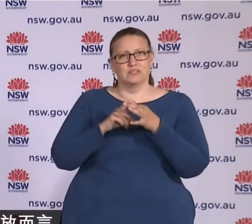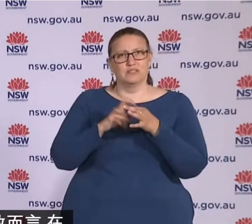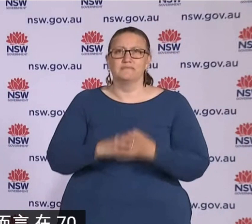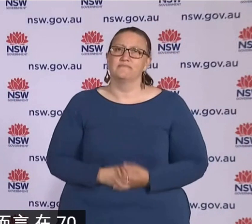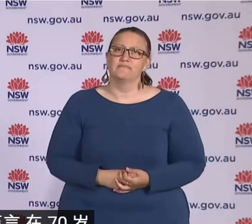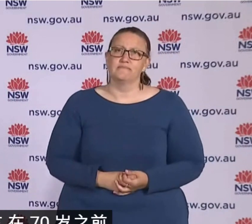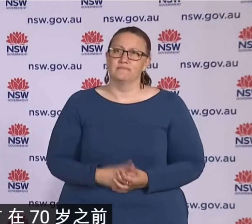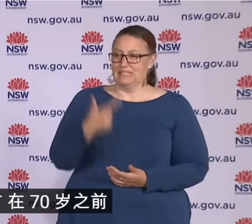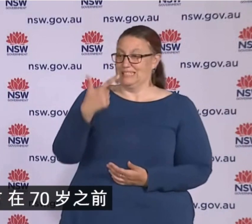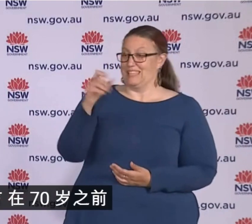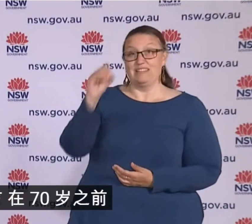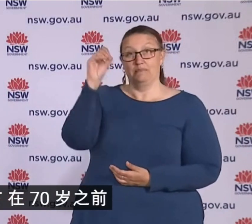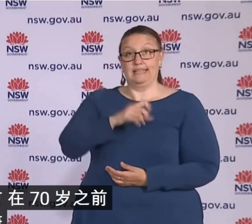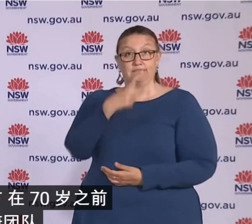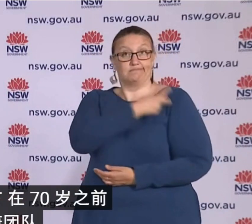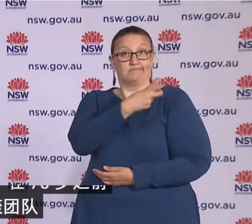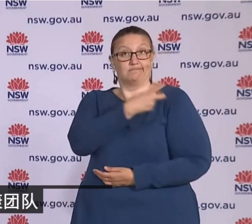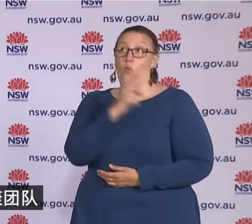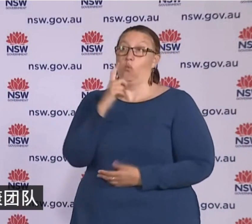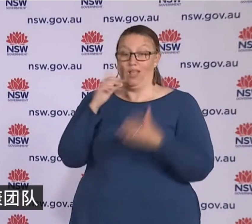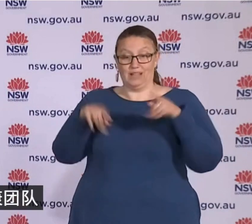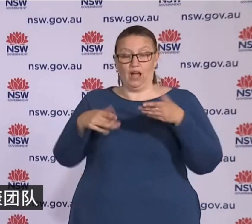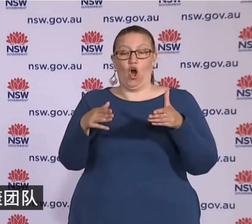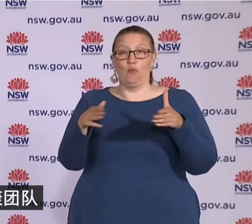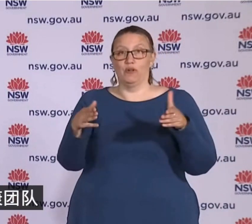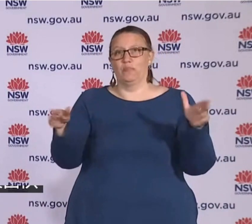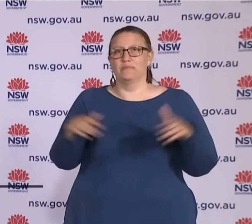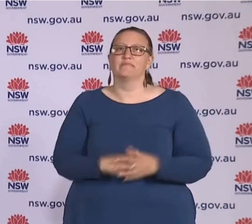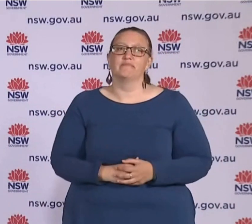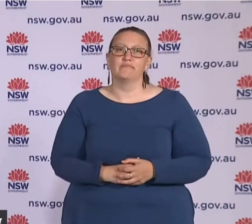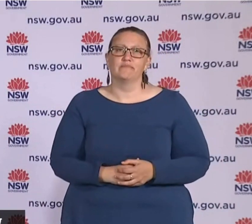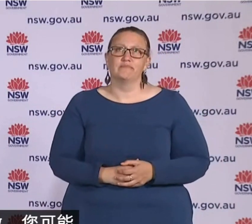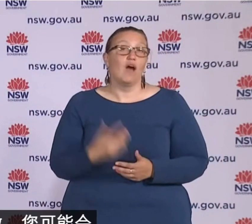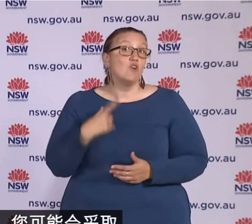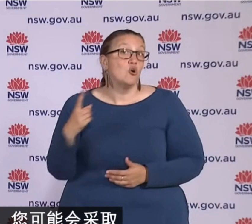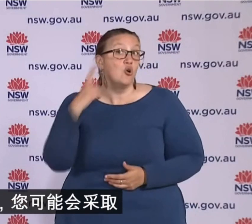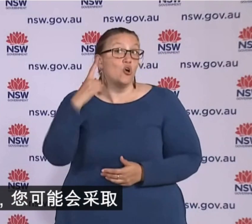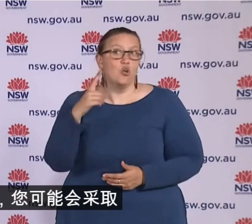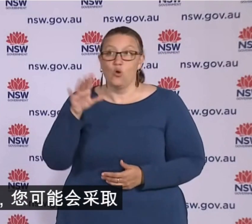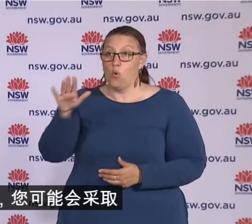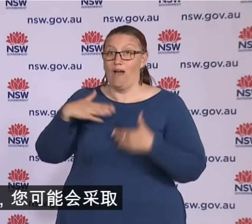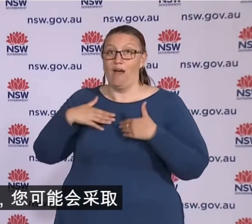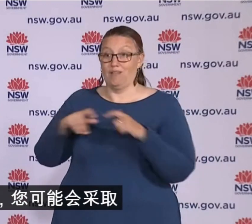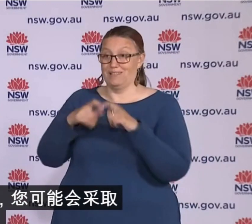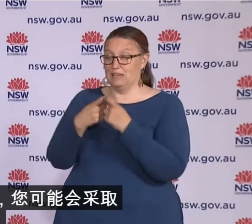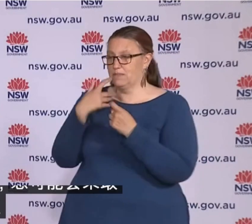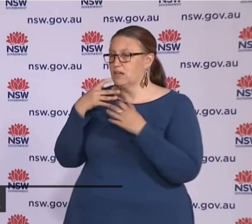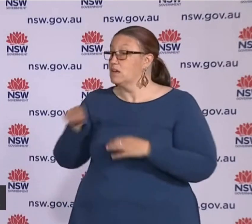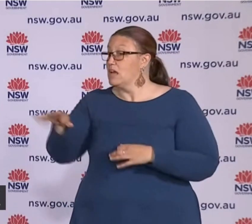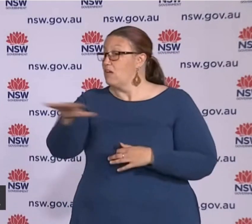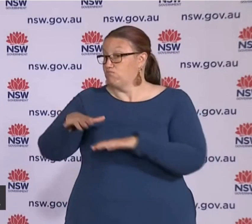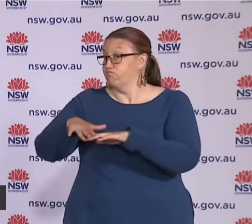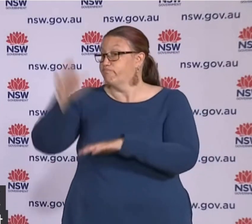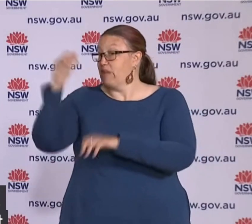of opening up at 70%, we've heard that you and your health team might advise if there are high cases in certain areas that you might keep more restrictions in those areas. Could